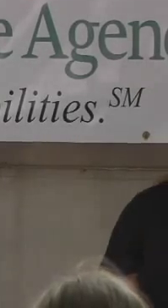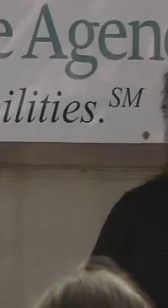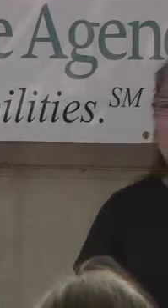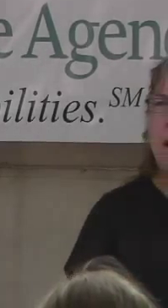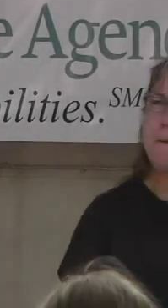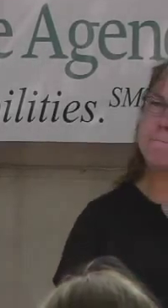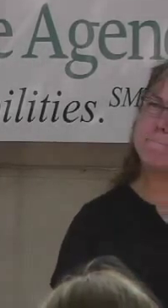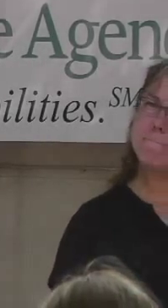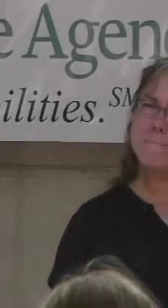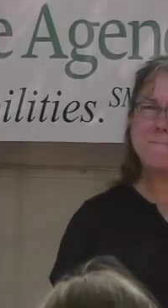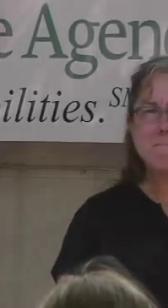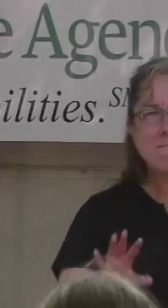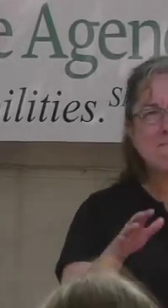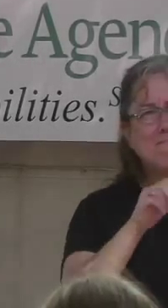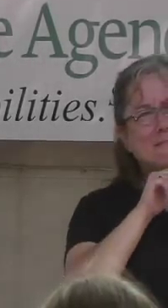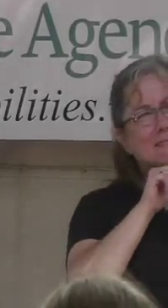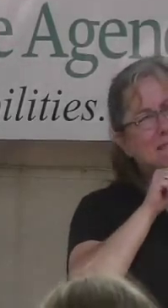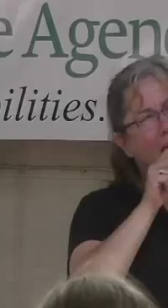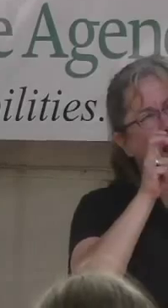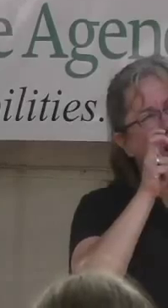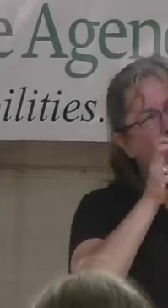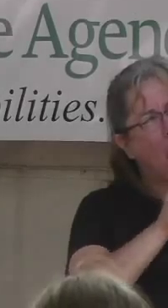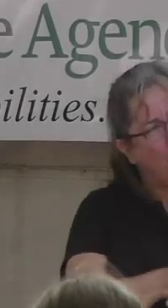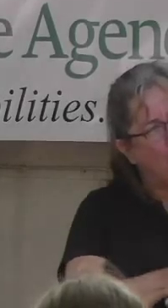It wasn't hard.